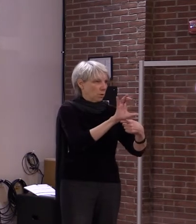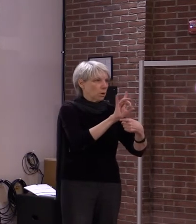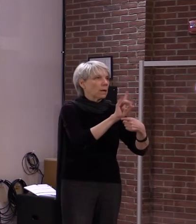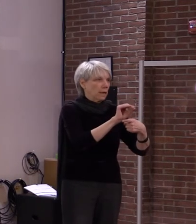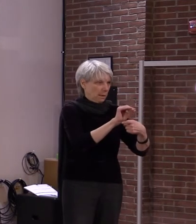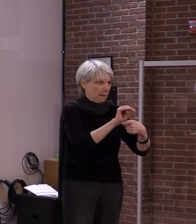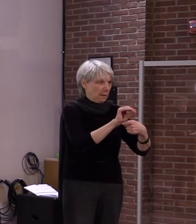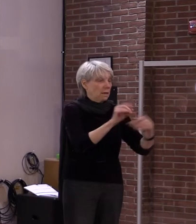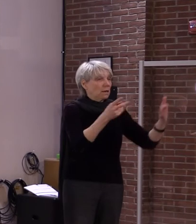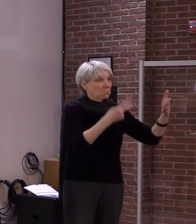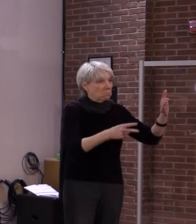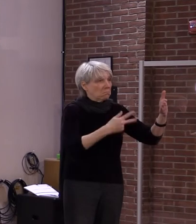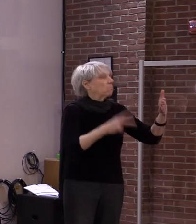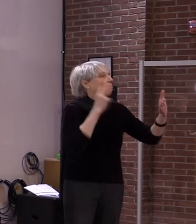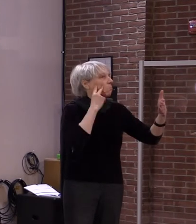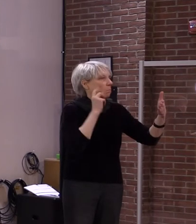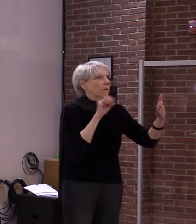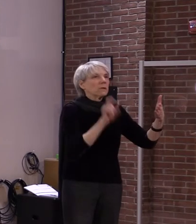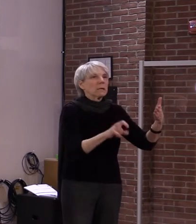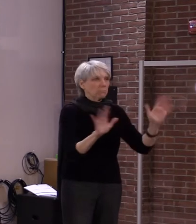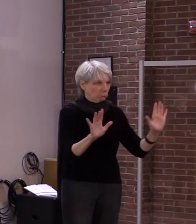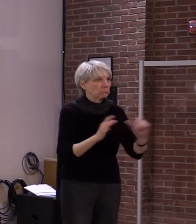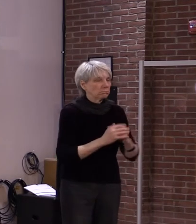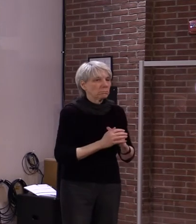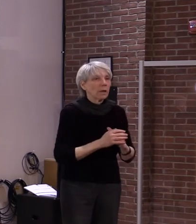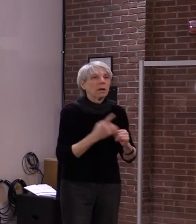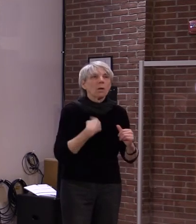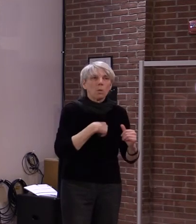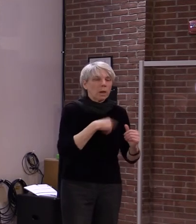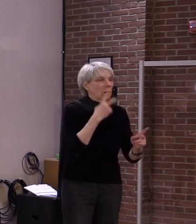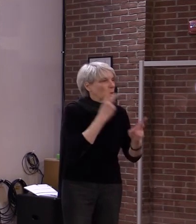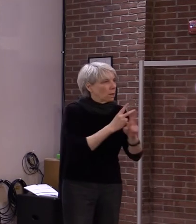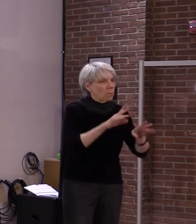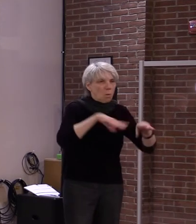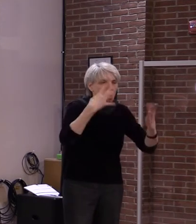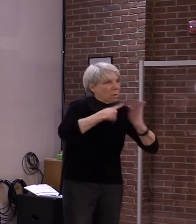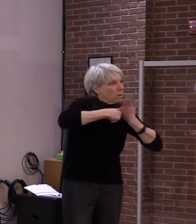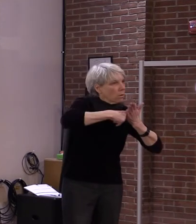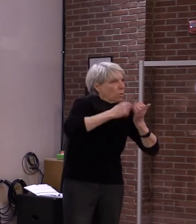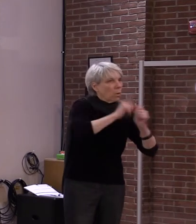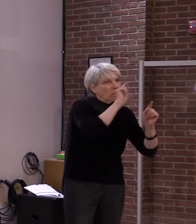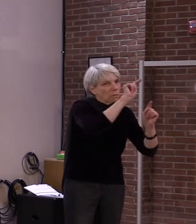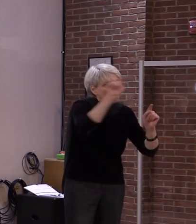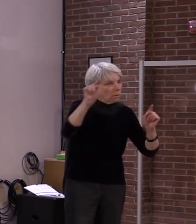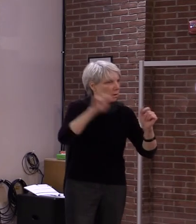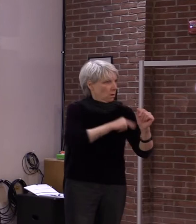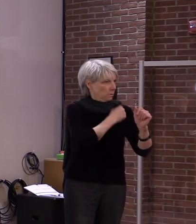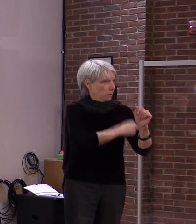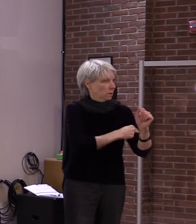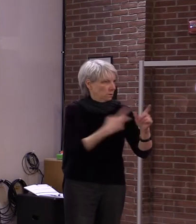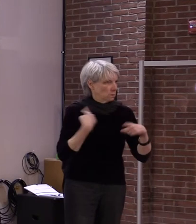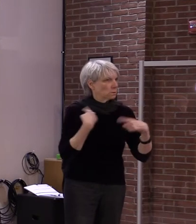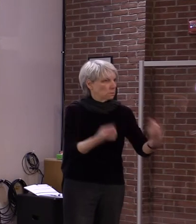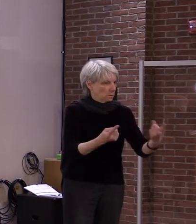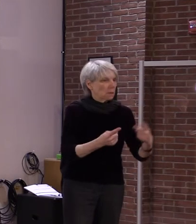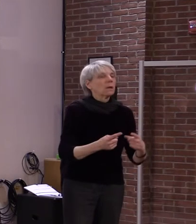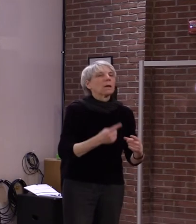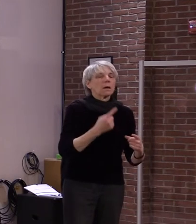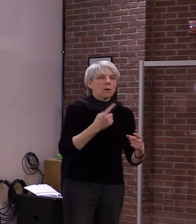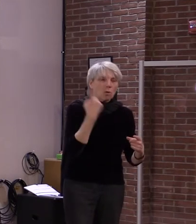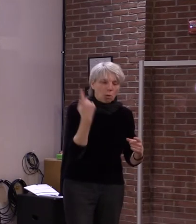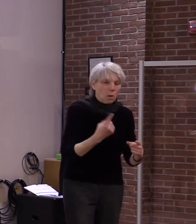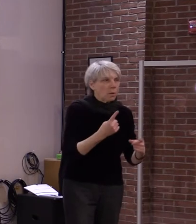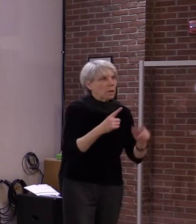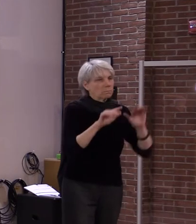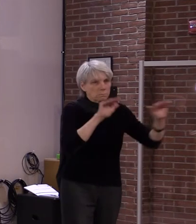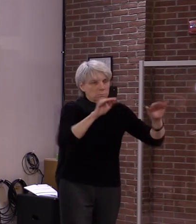basis we are in regular communications with the hospitals and provided additional clarification and guidance for them to